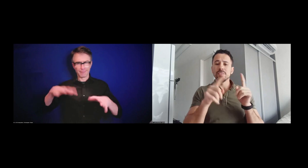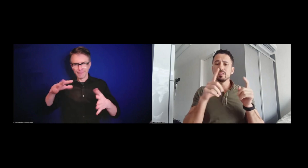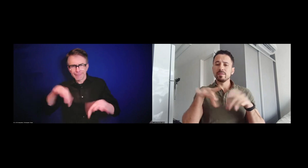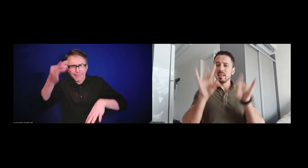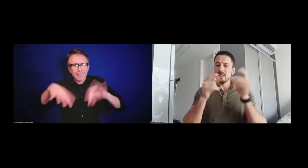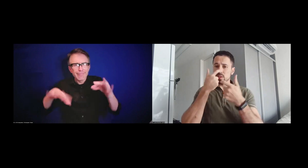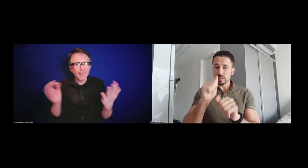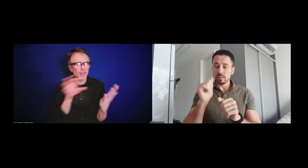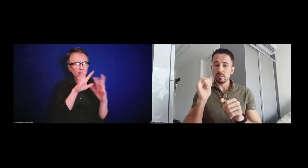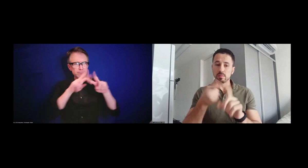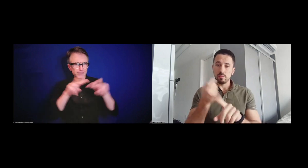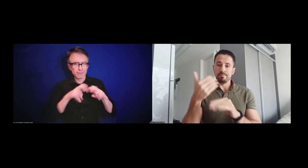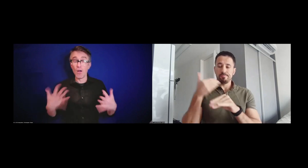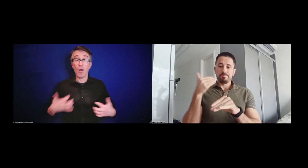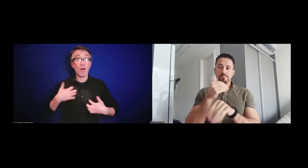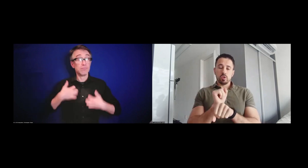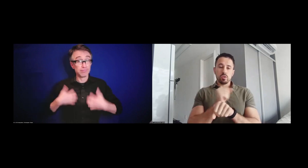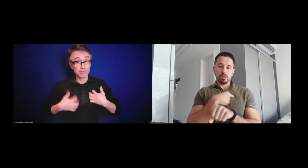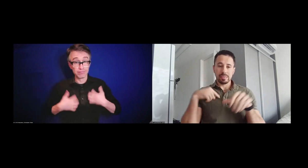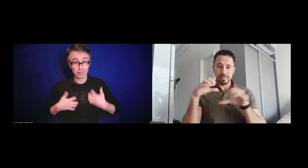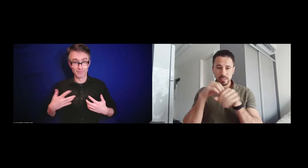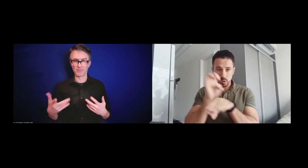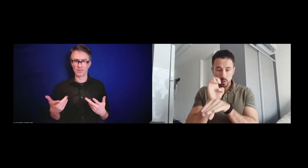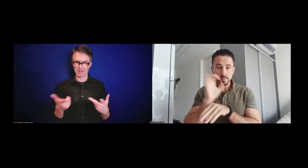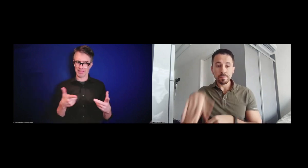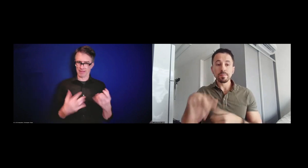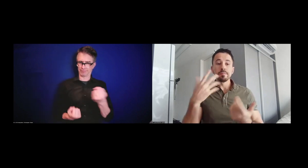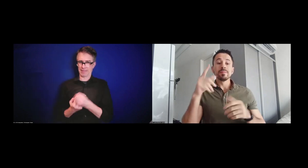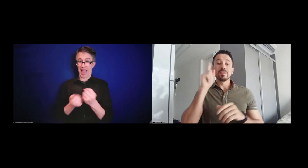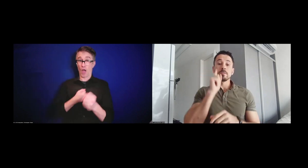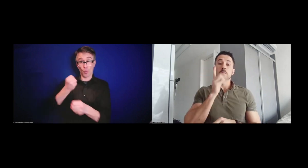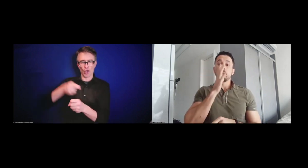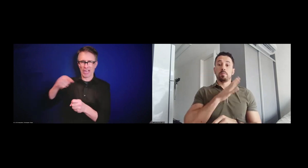So our findings in Ecuador were actually very interesting.